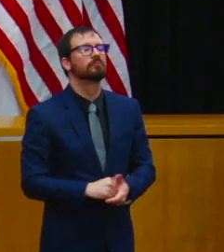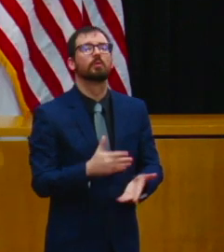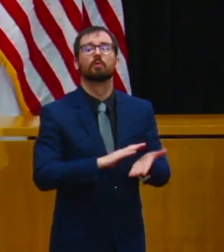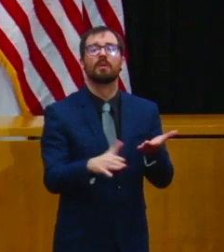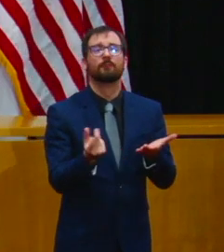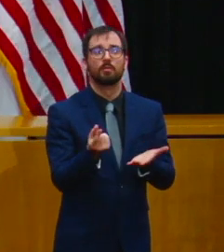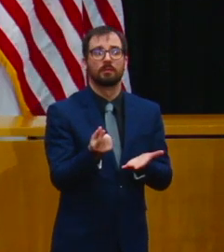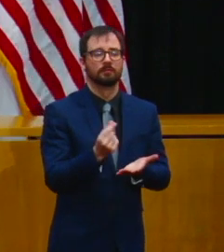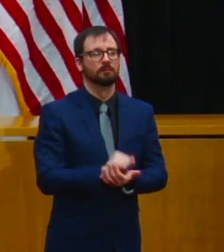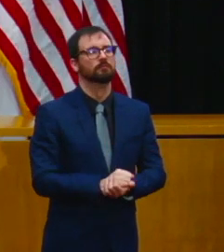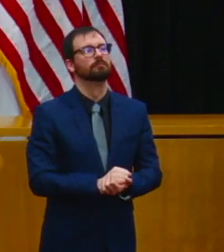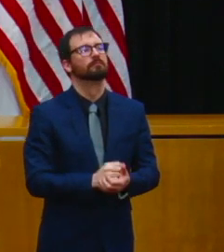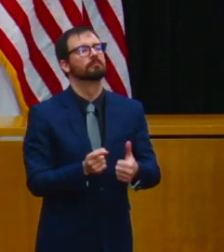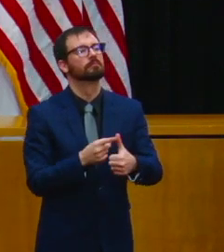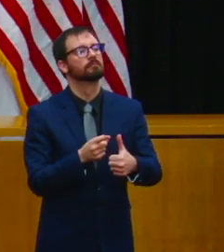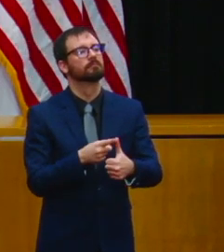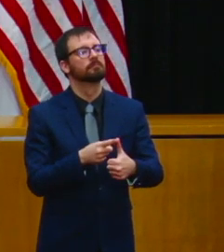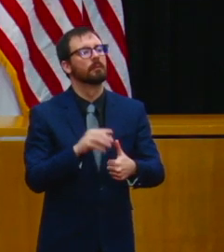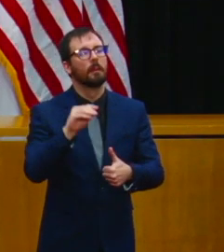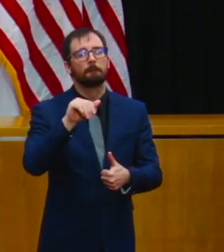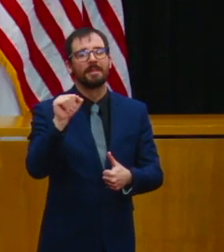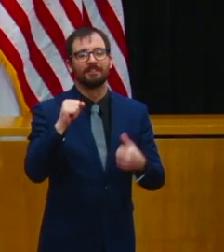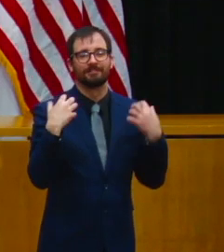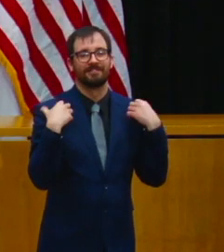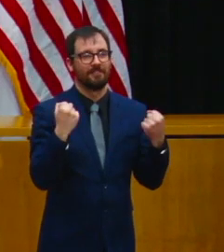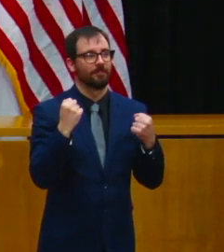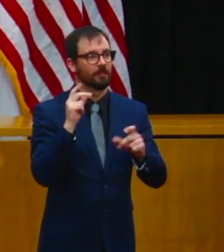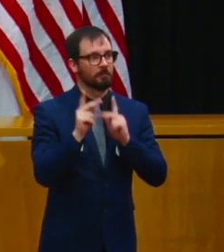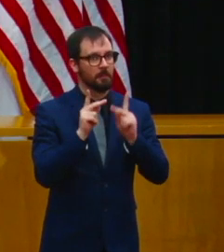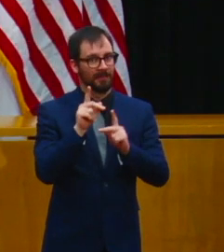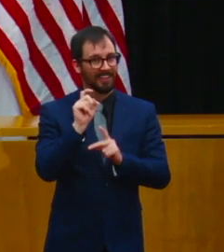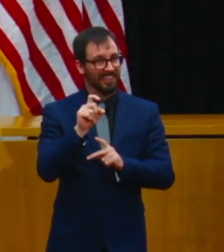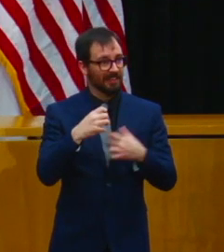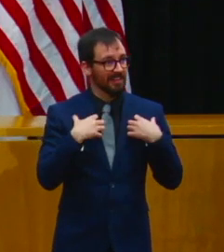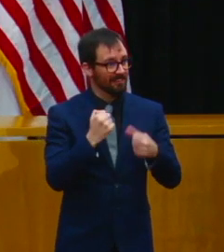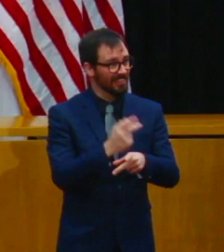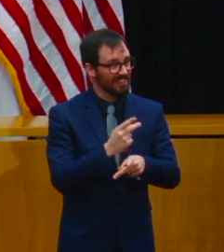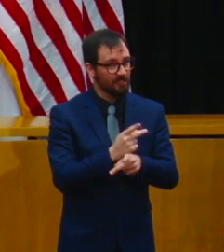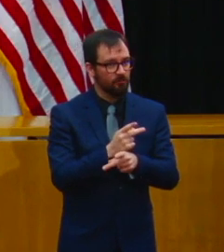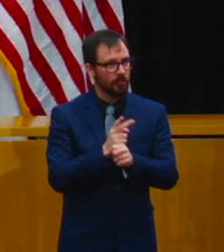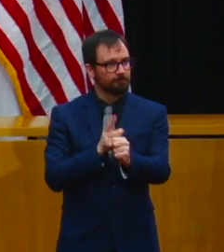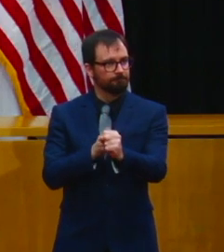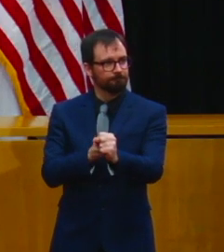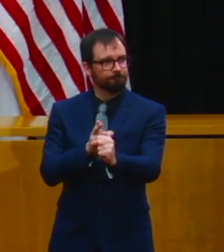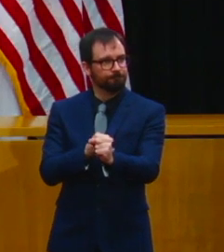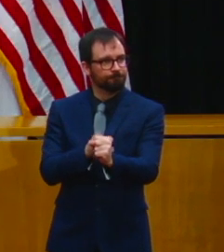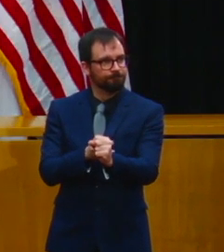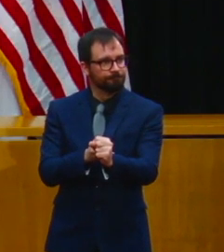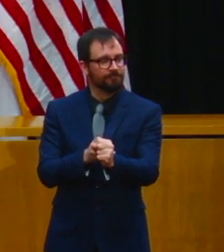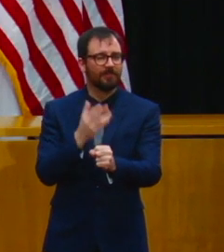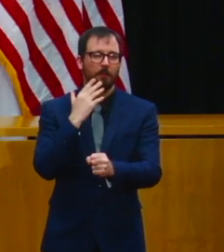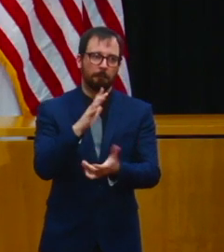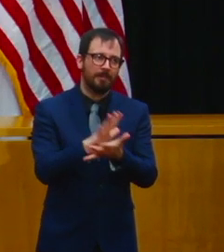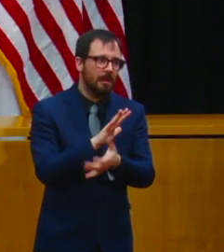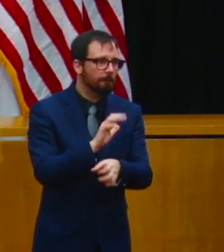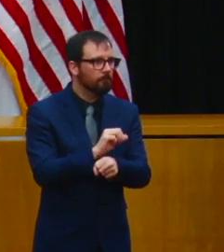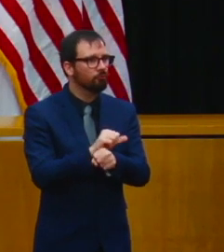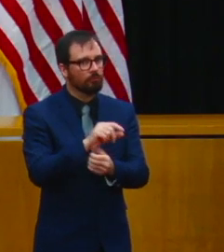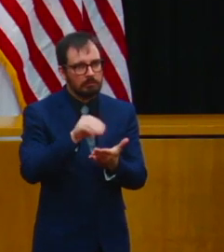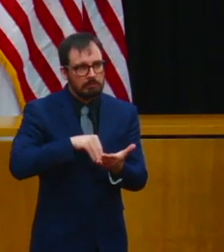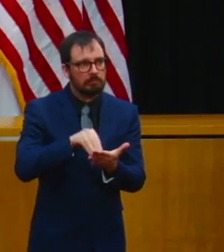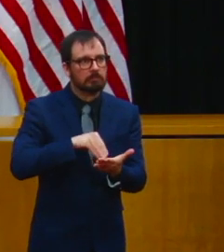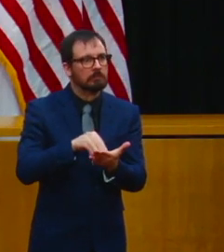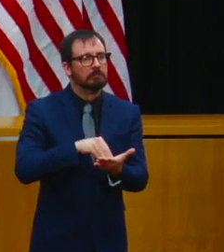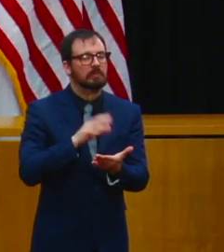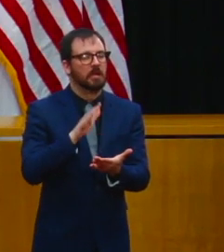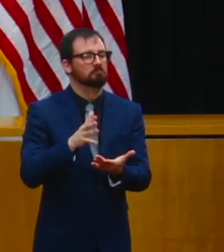health enrollment, streamline administrative requirements for providers, and deliver critically needed healthcare services during the